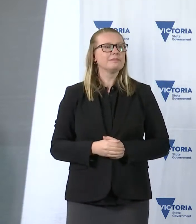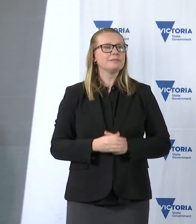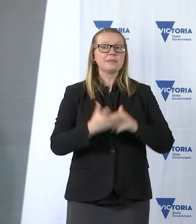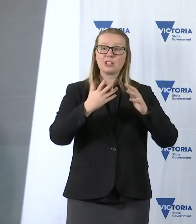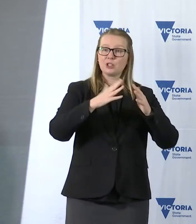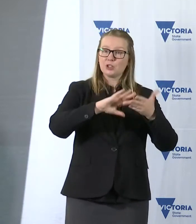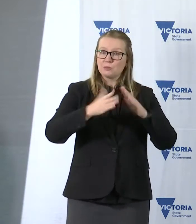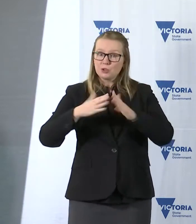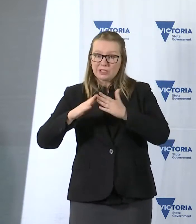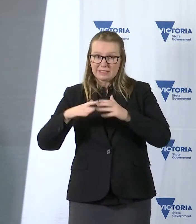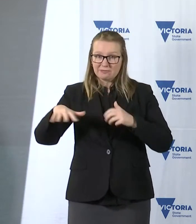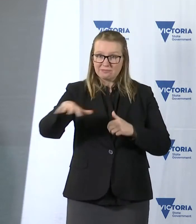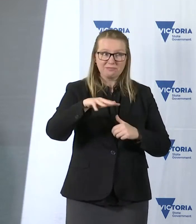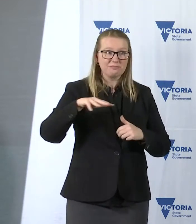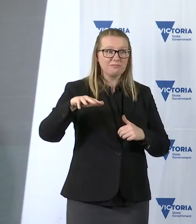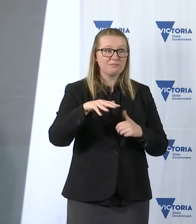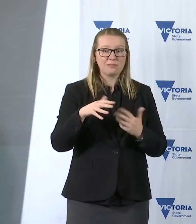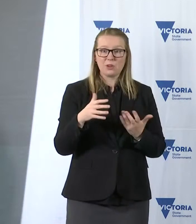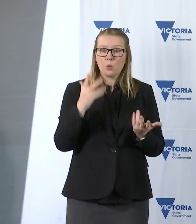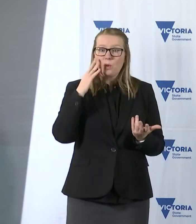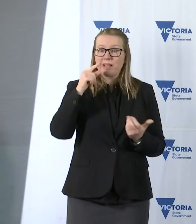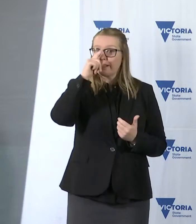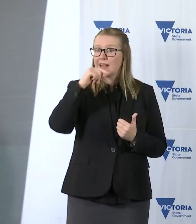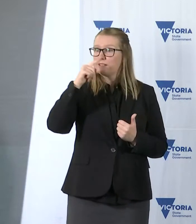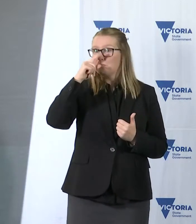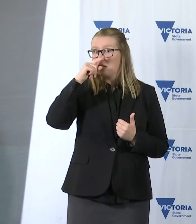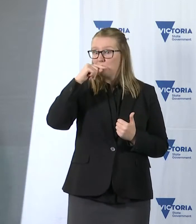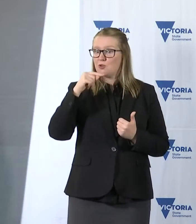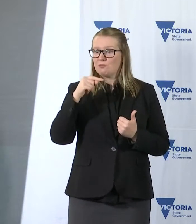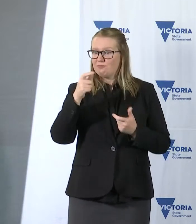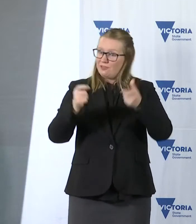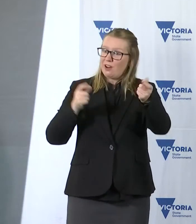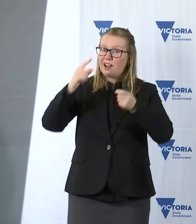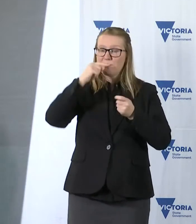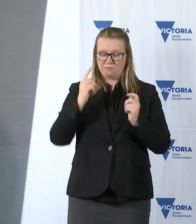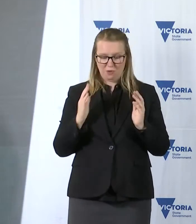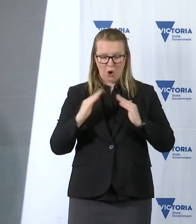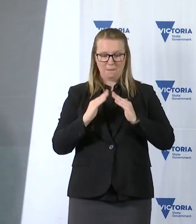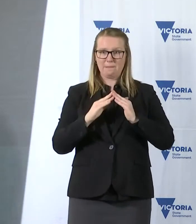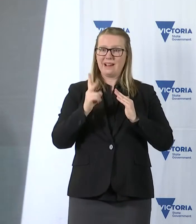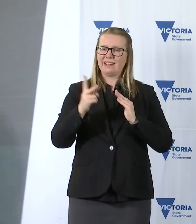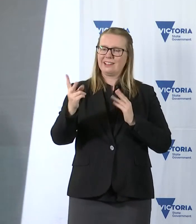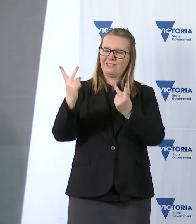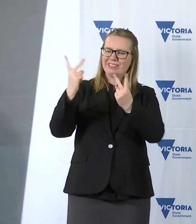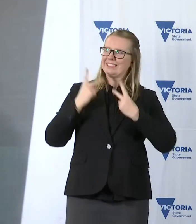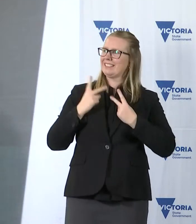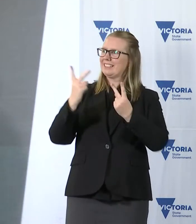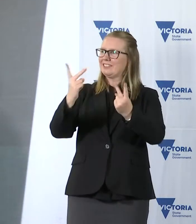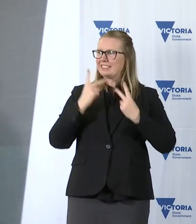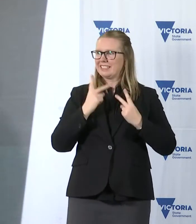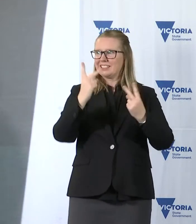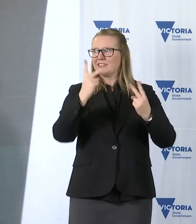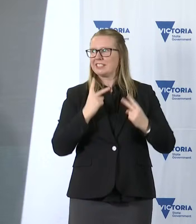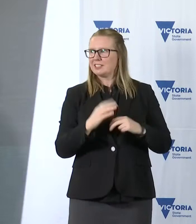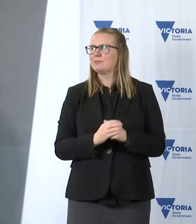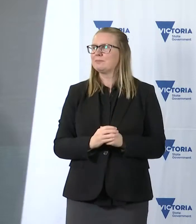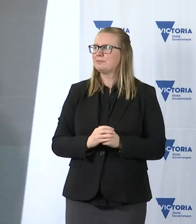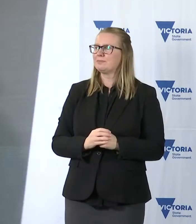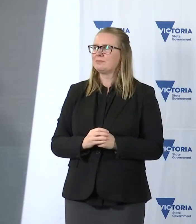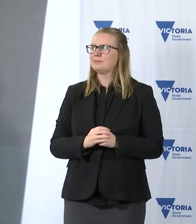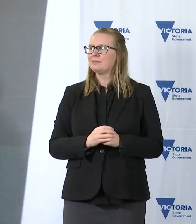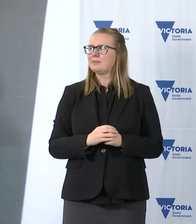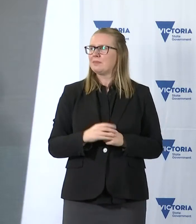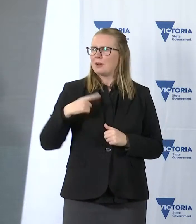How soon do you think it can be that people can have people in their homes? Some people say you can have people tackling each other but you can't have someone around. Are you comfortable with that